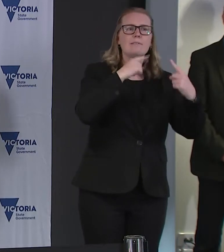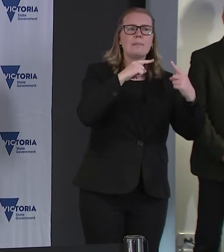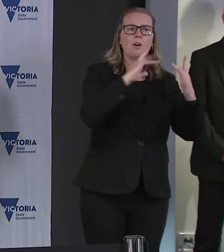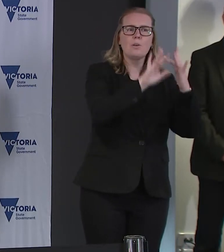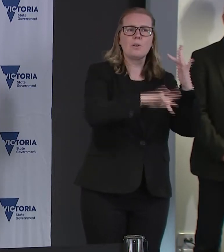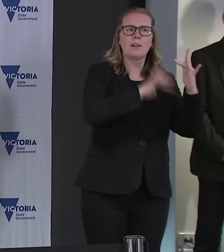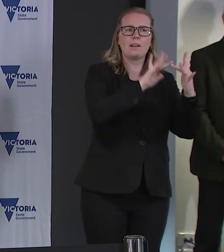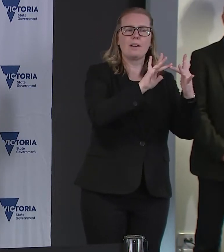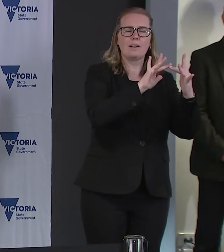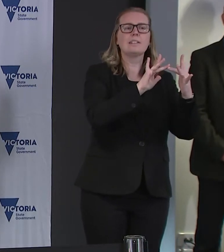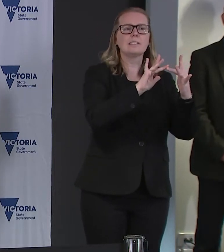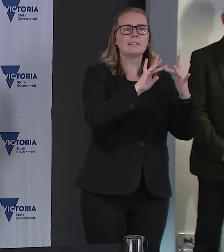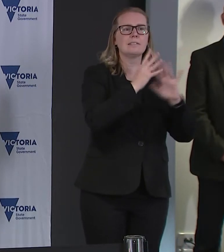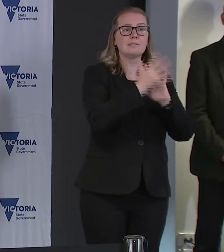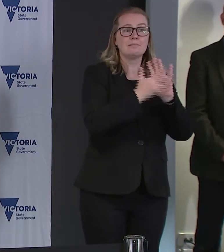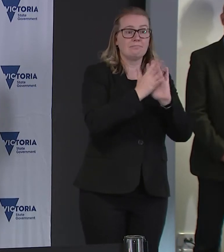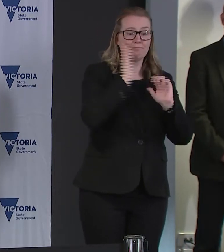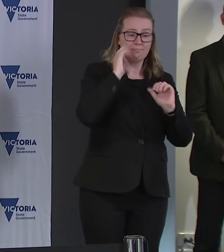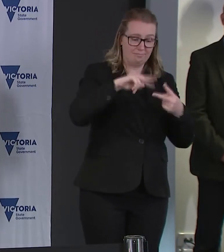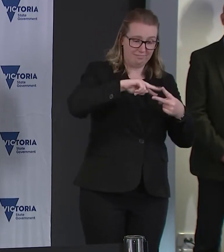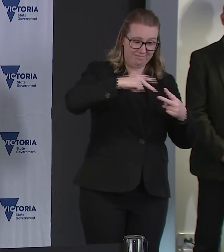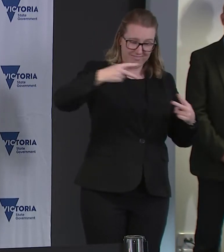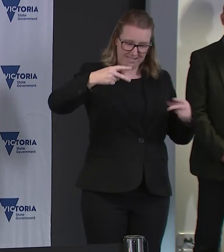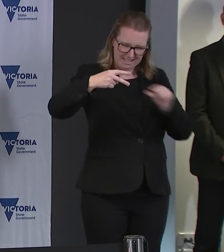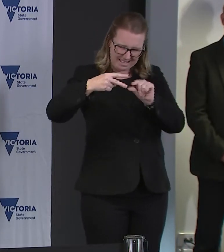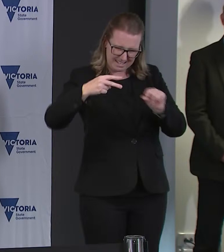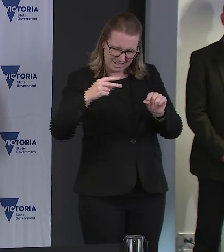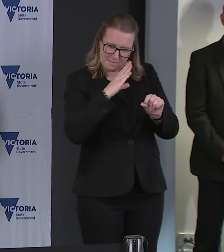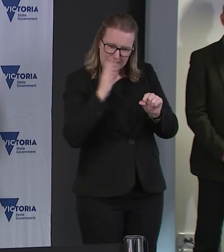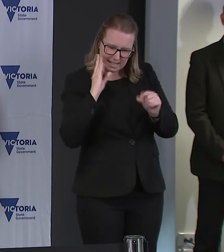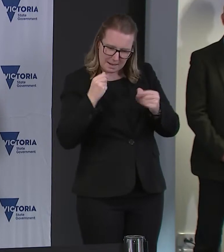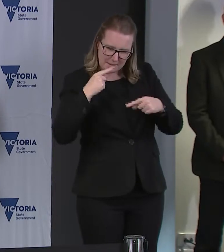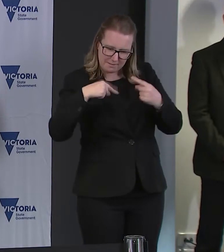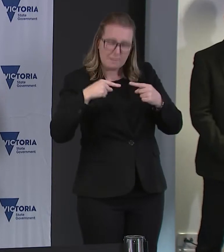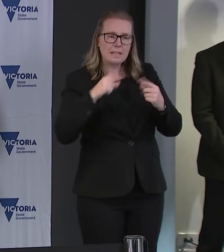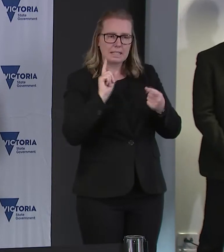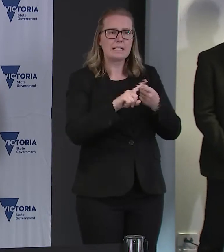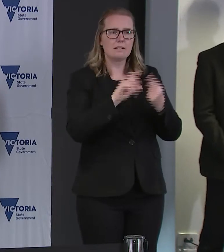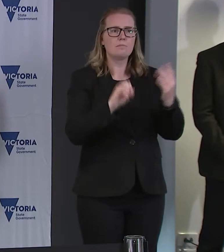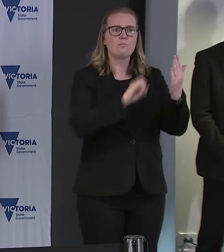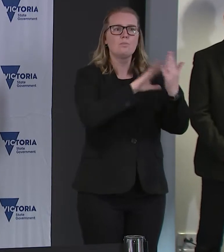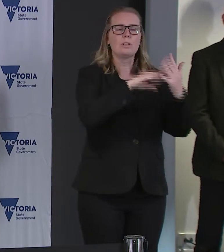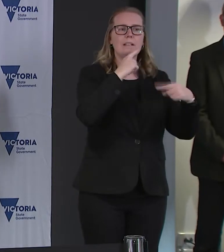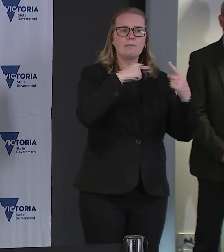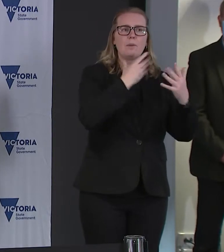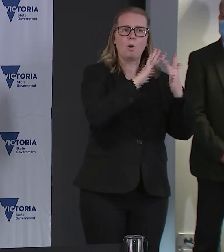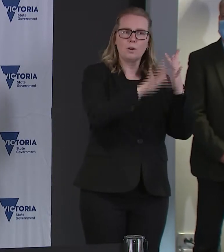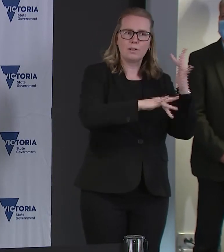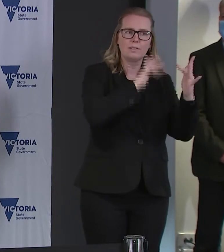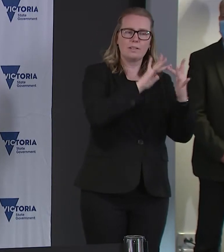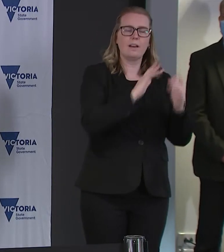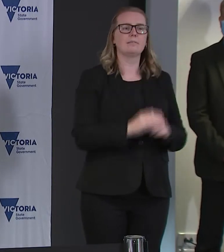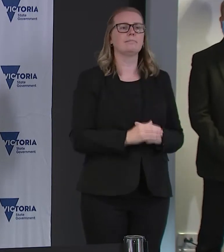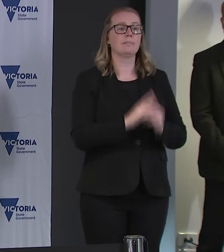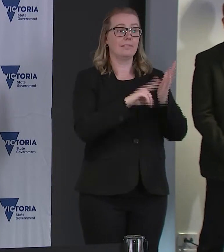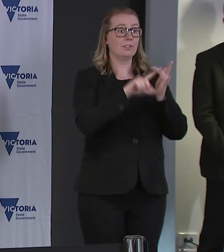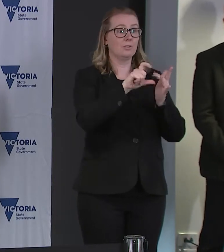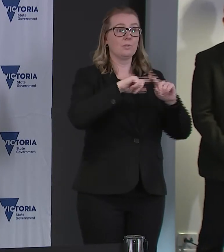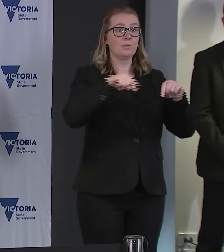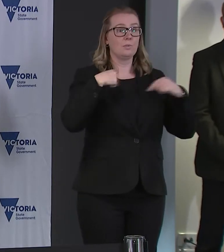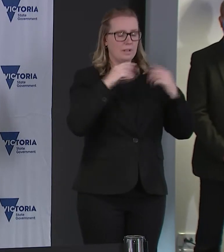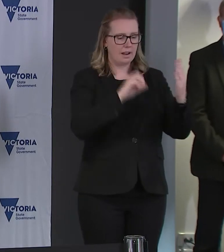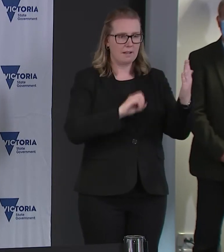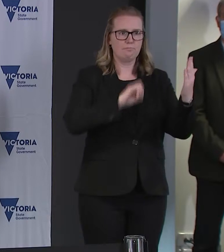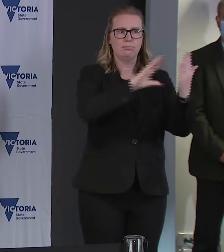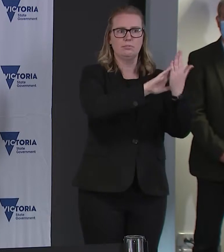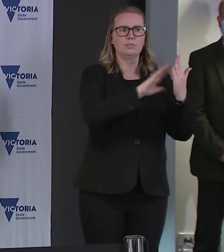make sure that even incomplete sequences are uploaded to AusTracker. But most jurisdictions, certainly in Victoria, uploaded